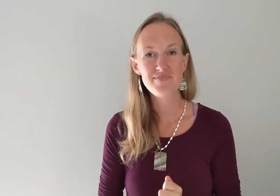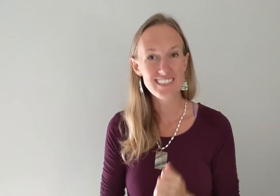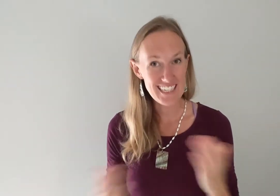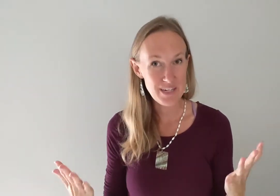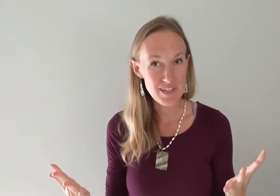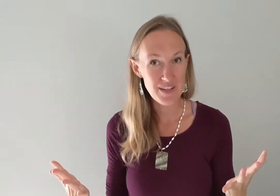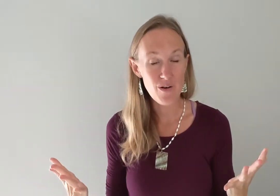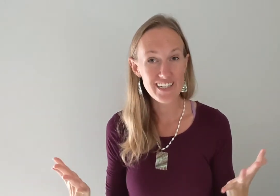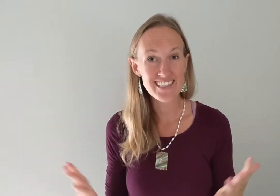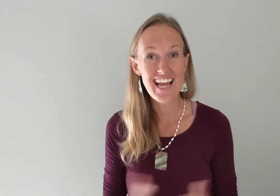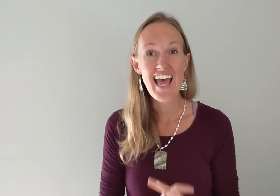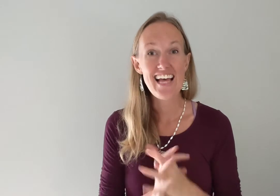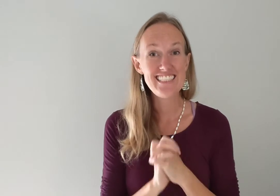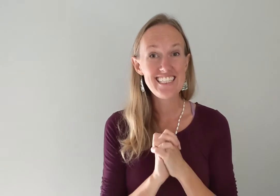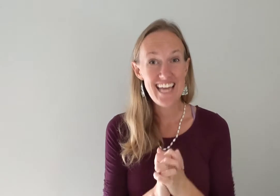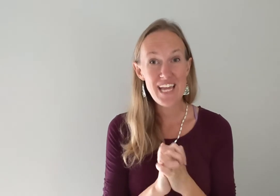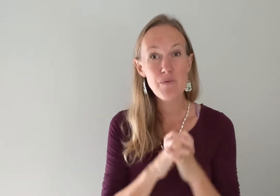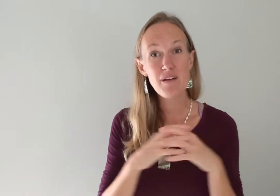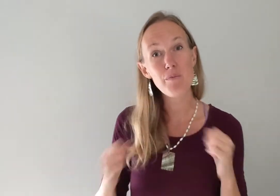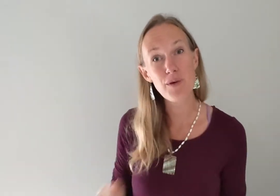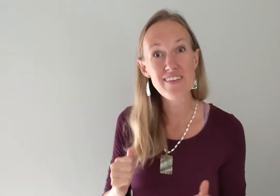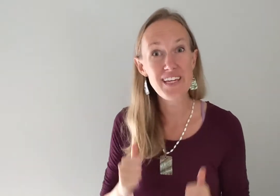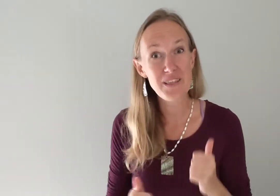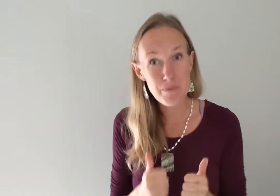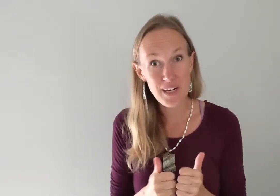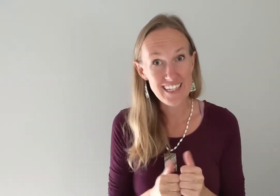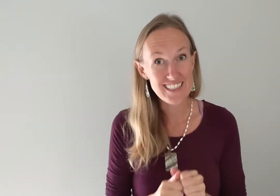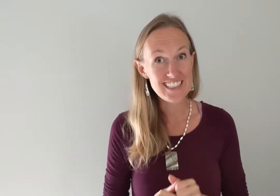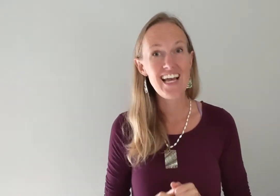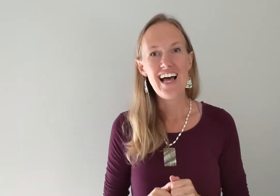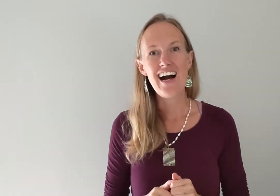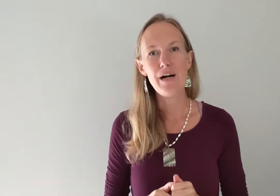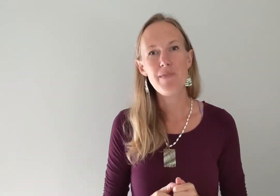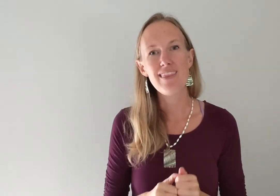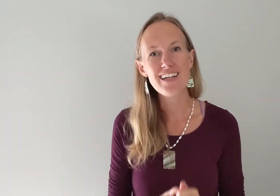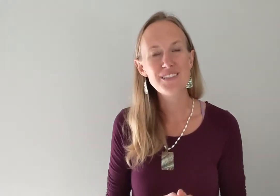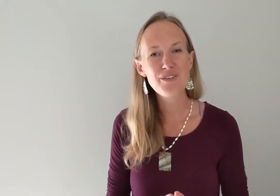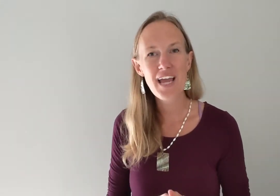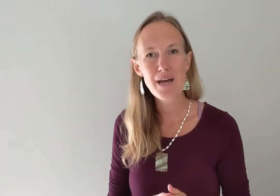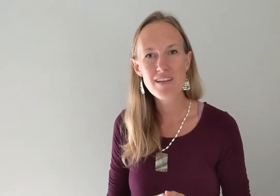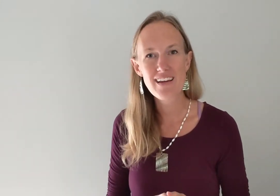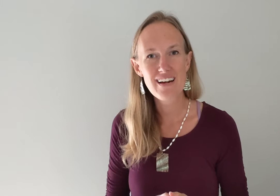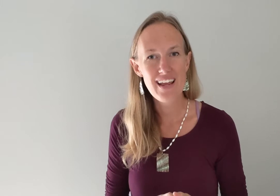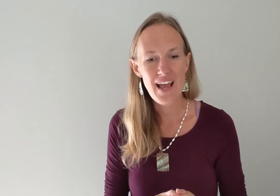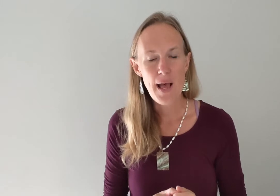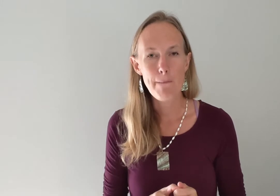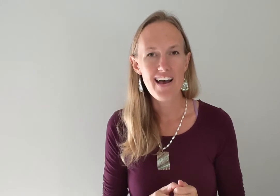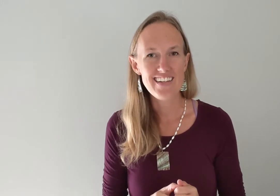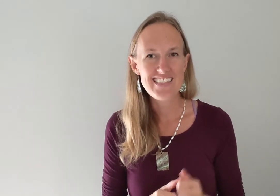second day we did the chorus, and today we are braving the bridge. Lots of vocabulary, but stick